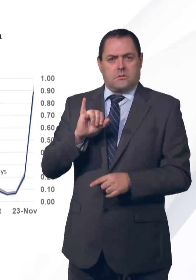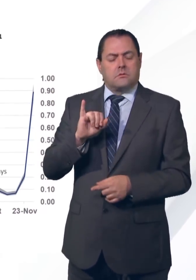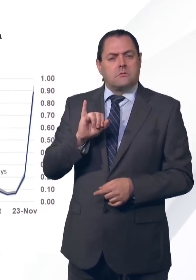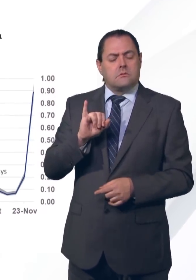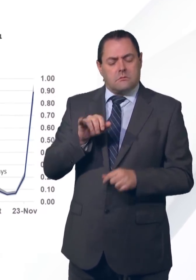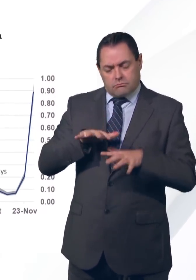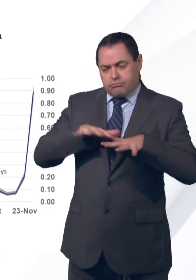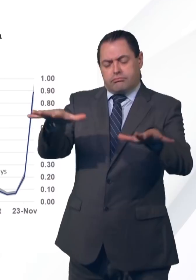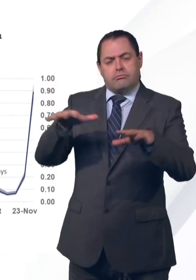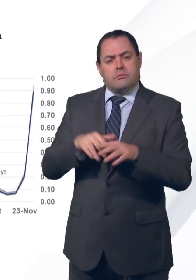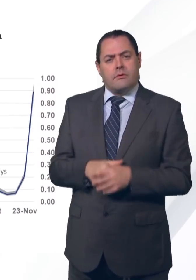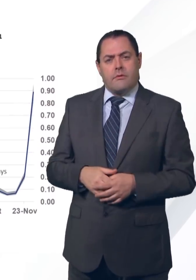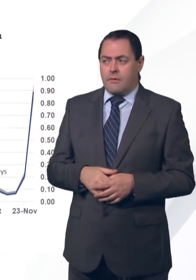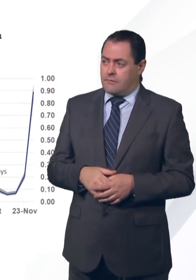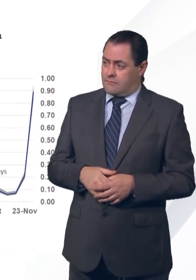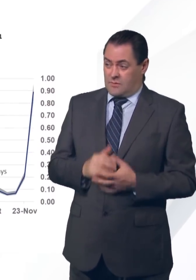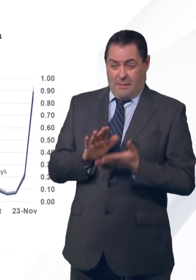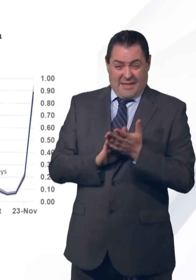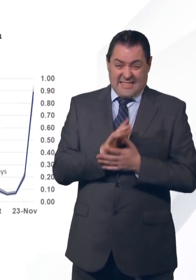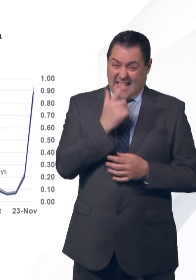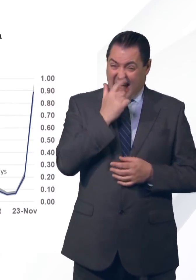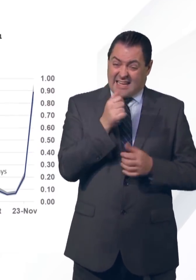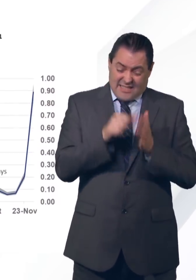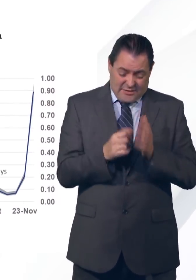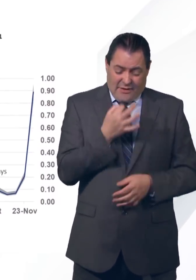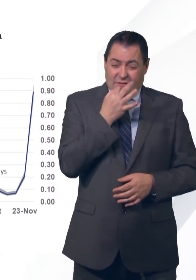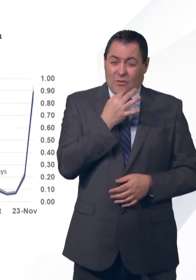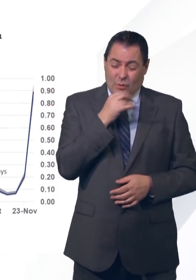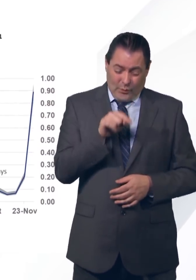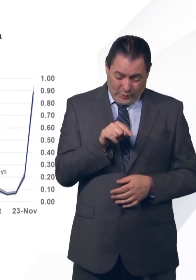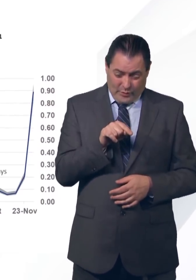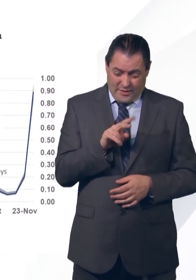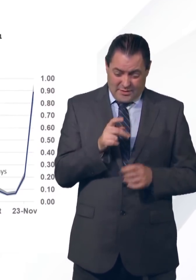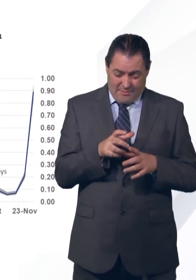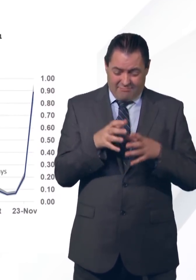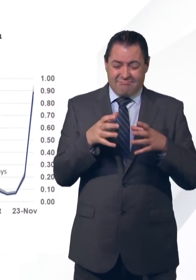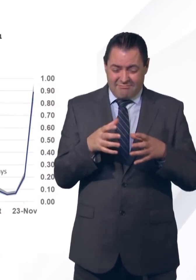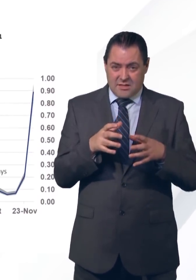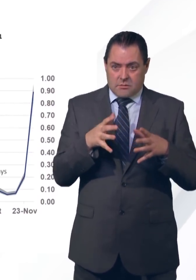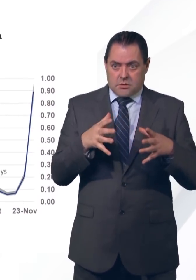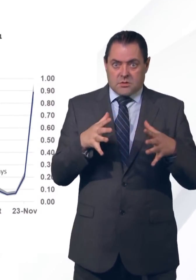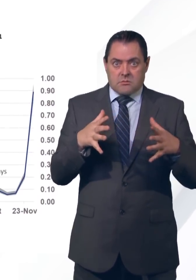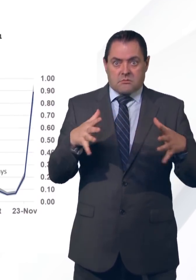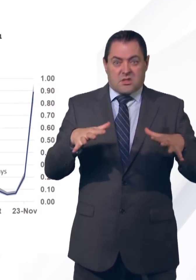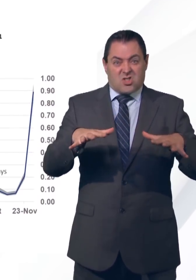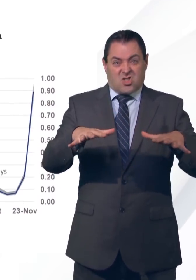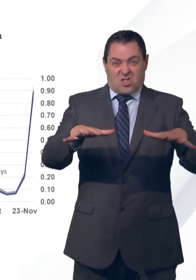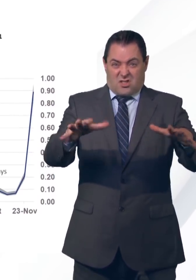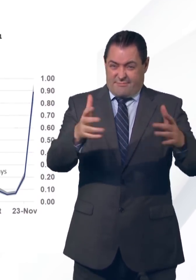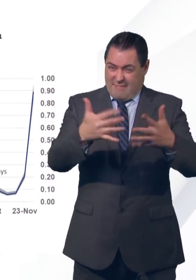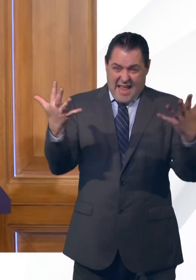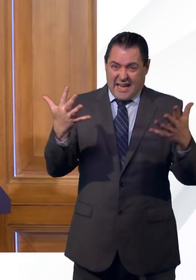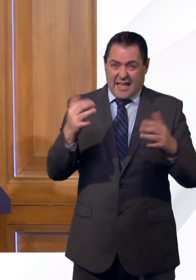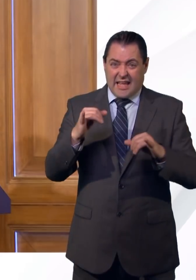with very small numbers to very large numbers, really quite quickly. Now, the question obviously people reasonably want to ask